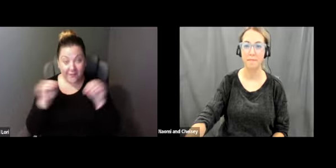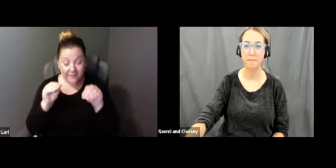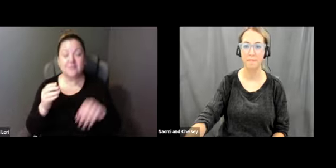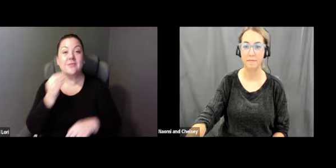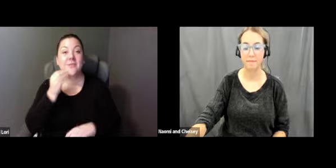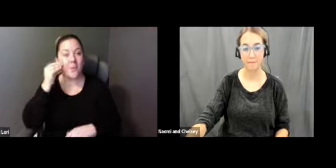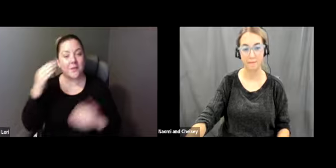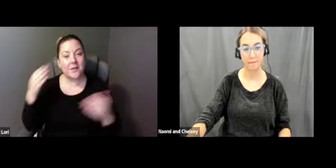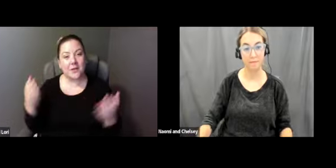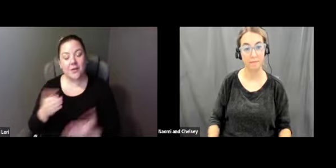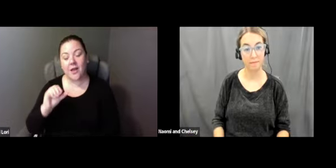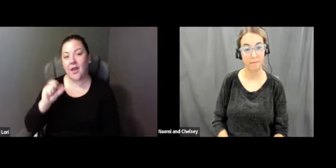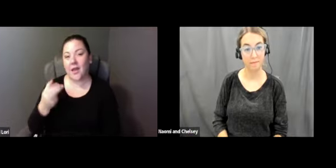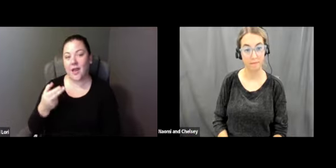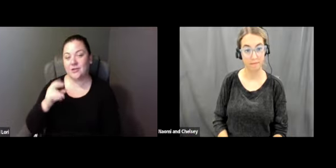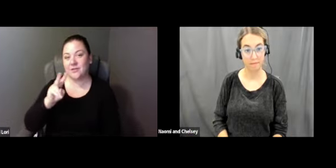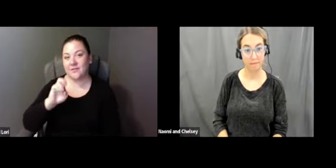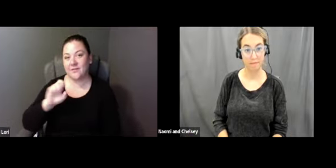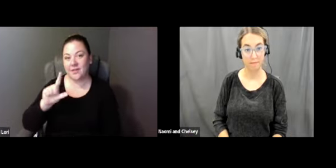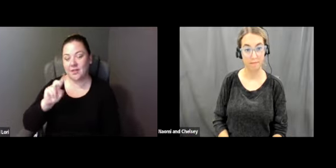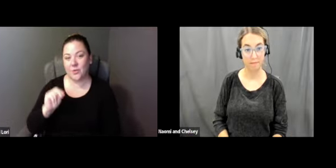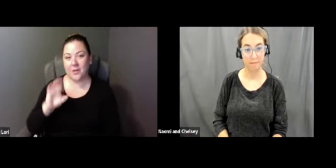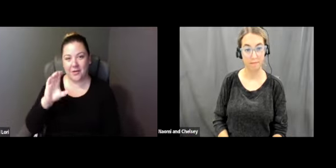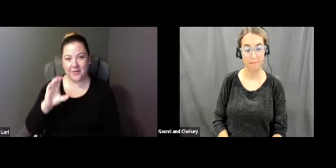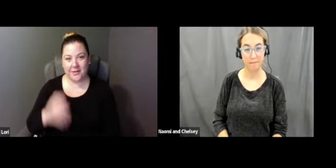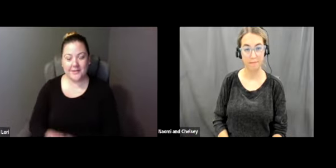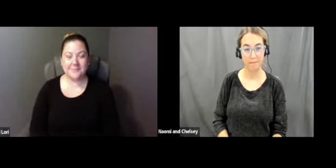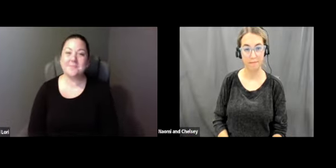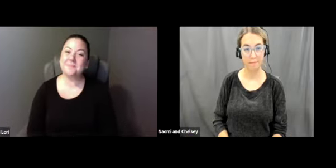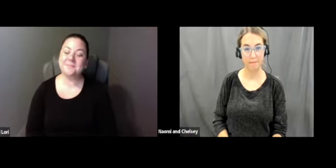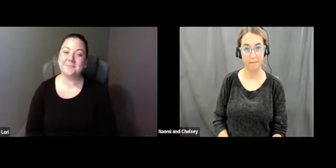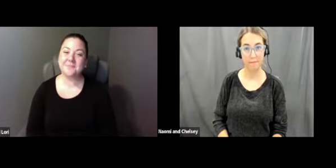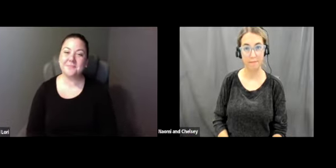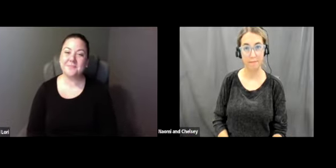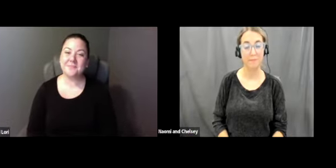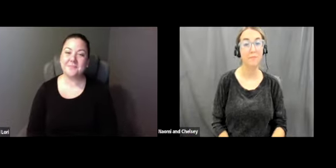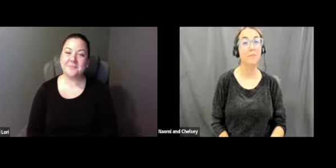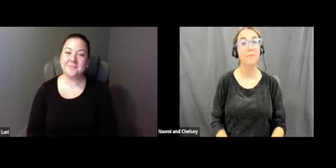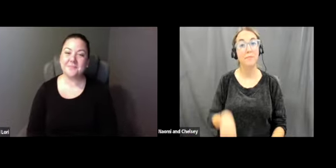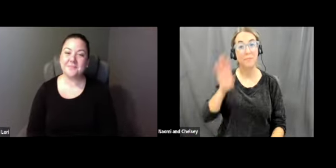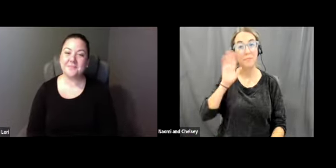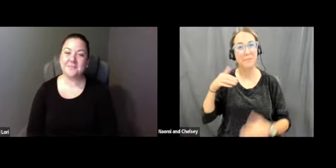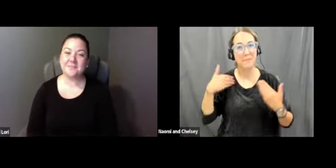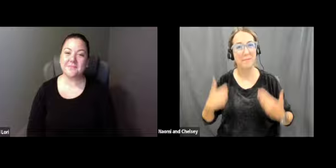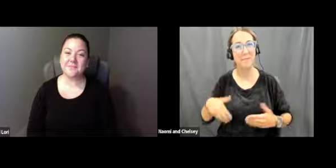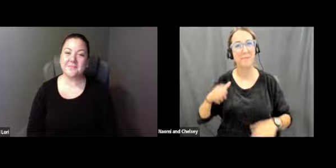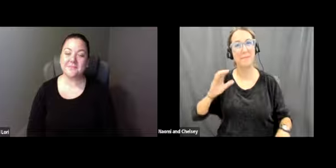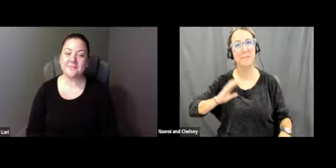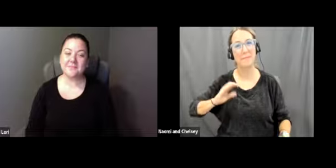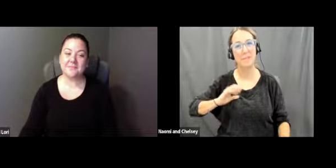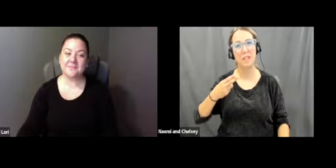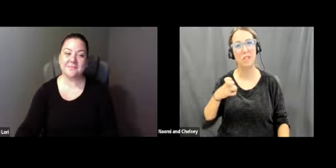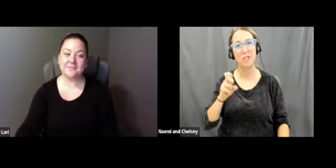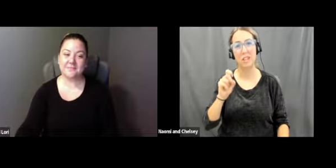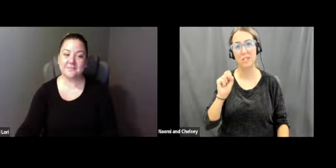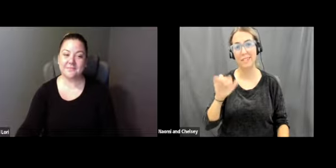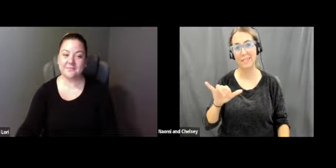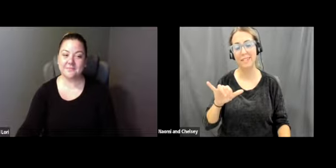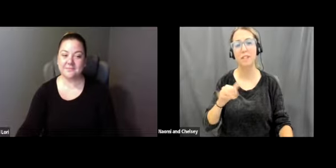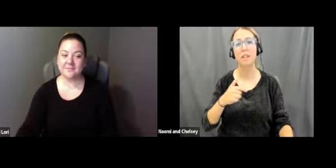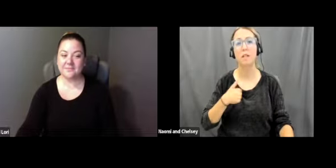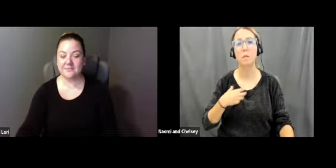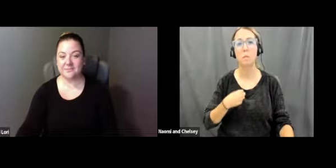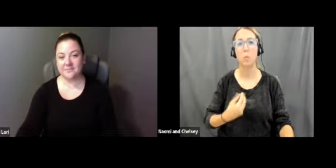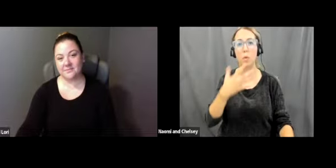in Asheville, North Carolina. I am Chelsey Cahilly. I am a white female in my early 30s.